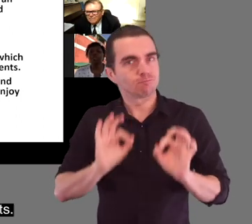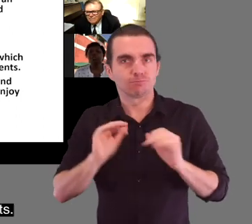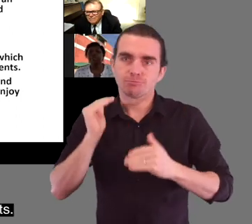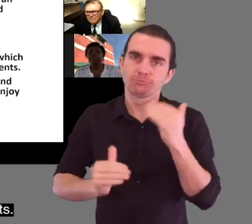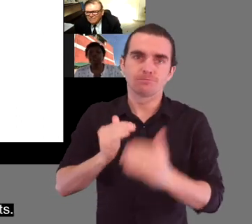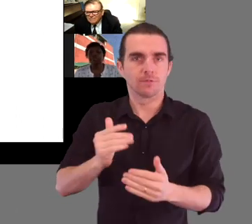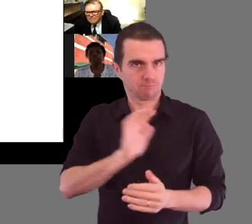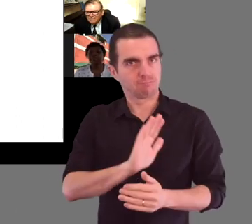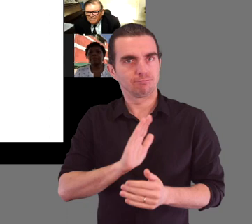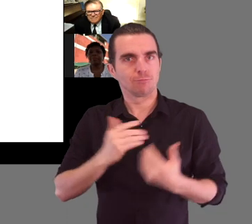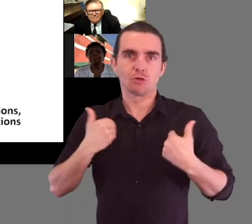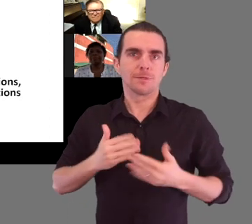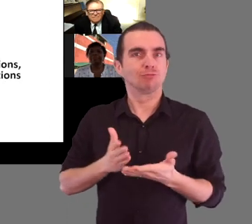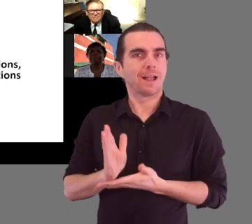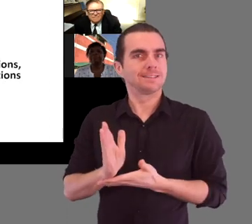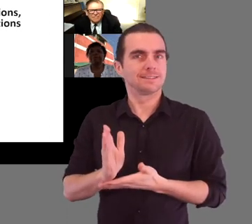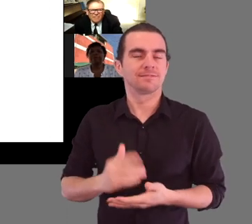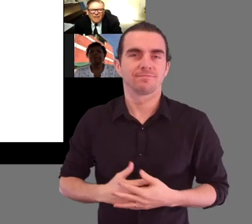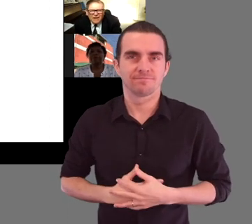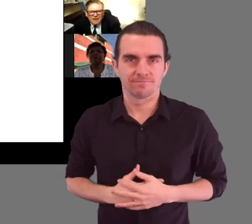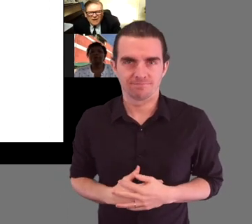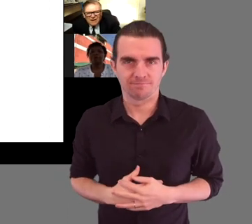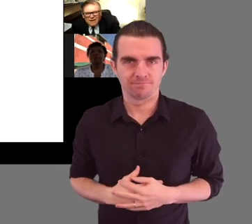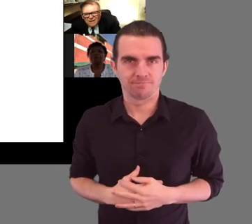enjoy their human rights.